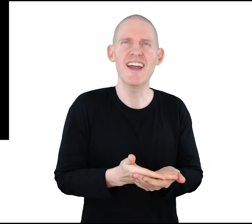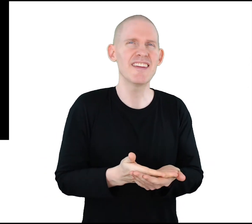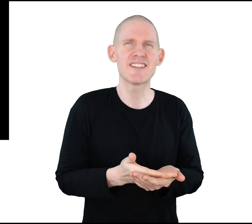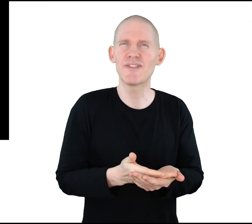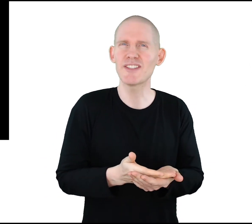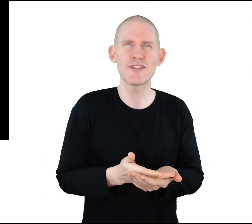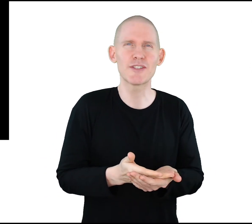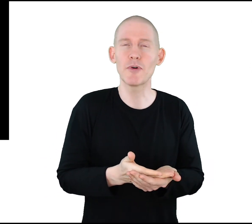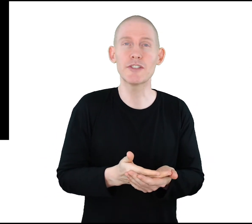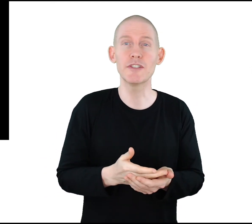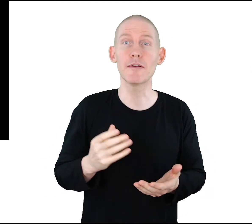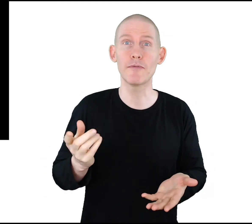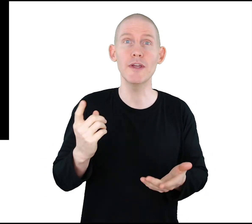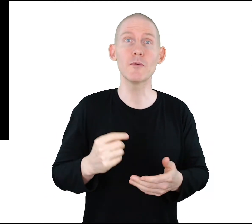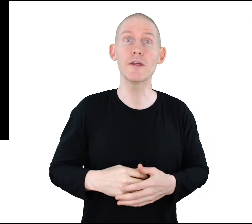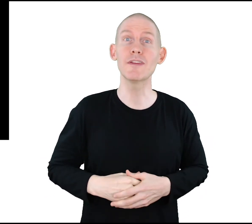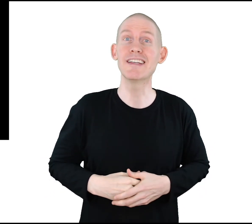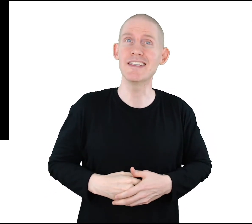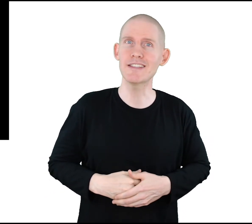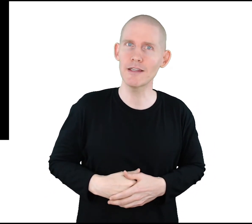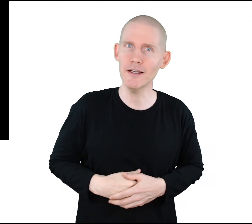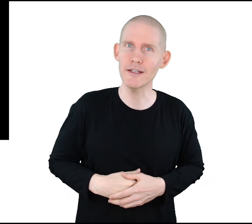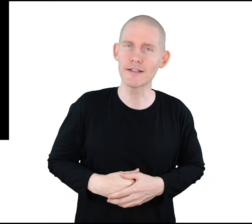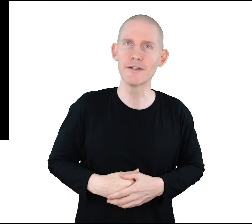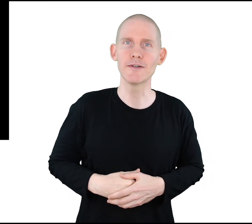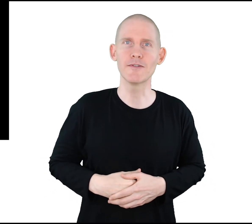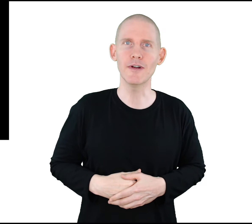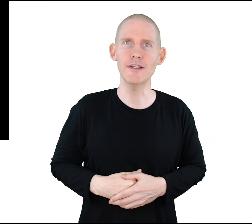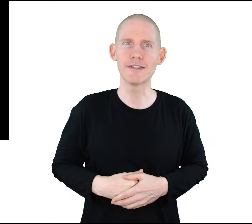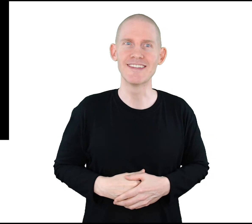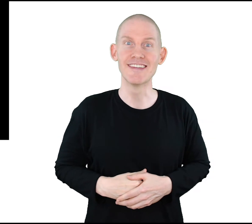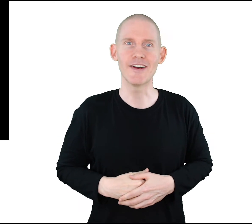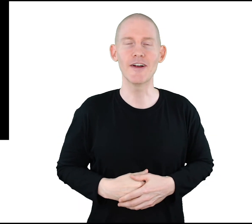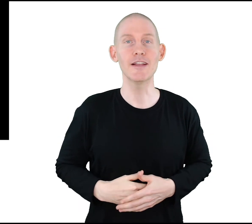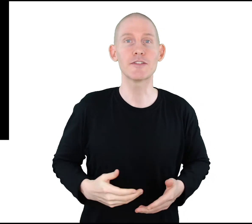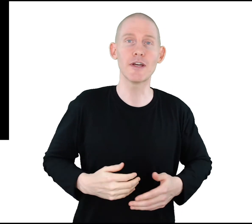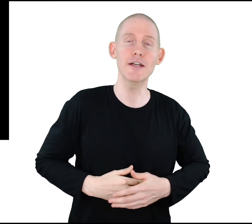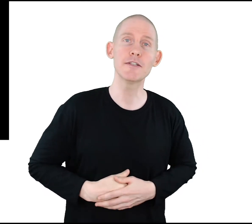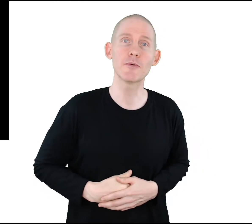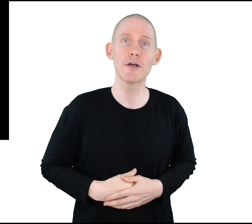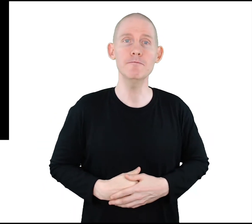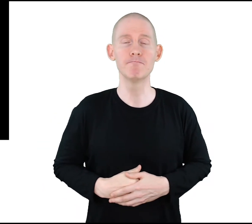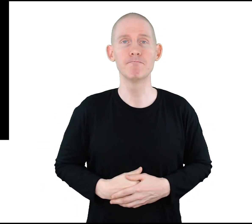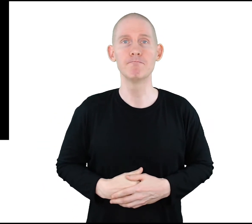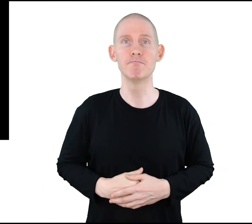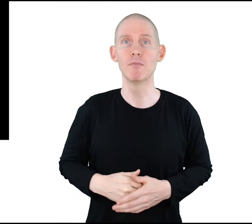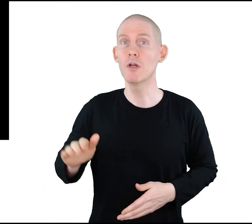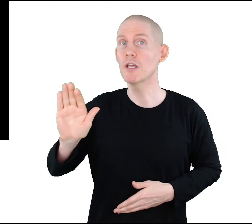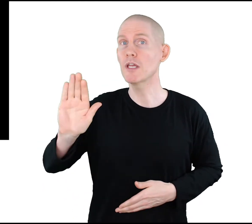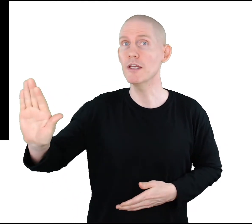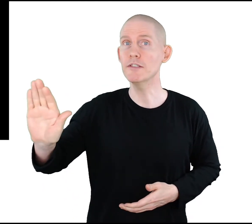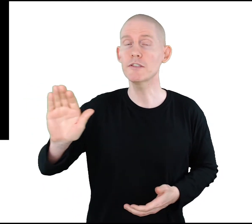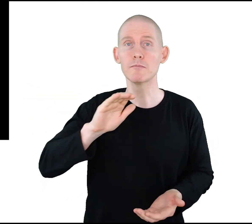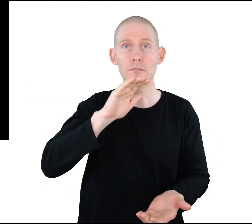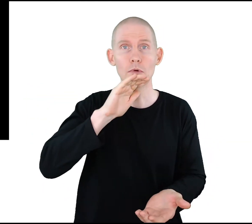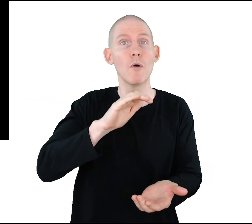this facial expression that fit with dislike. Right. All right, let's sign it. Here we go. His